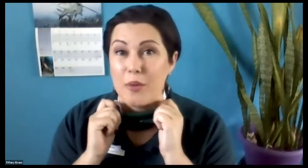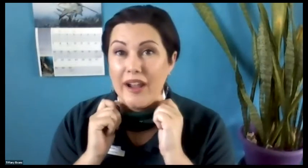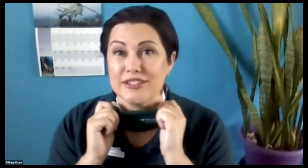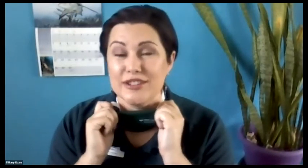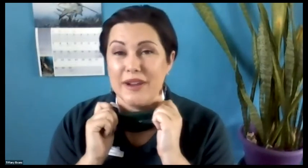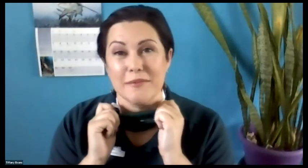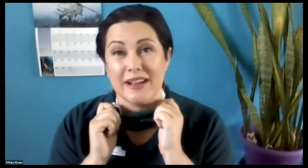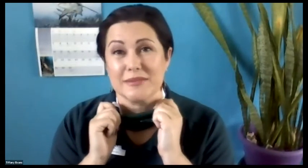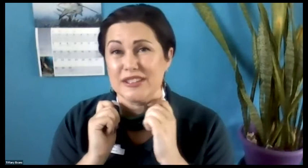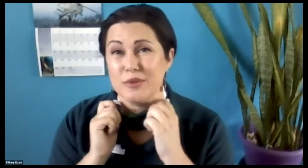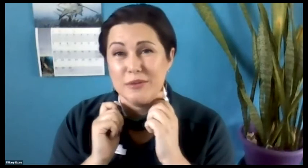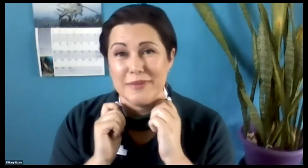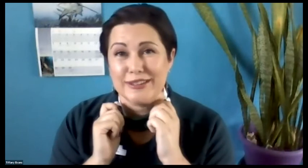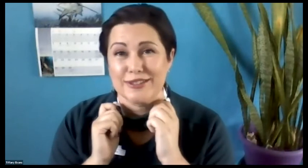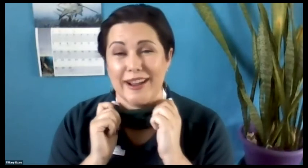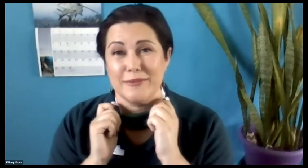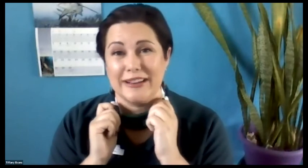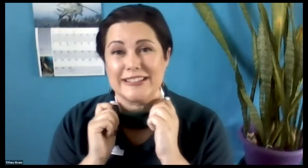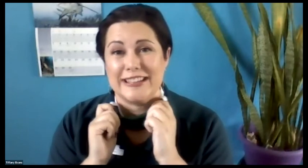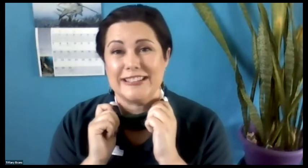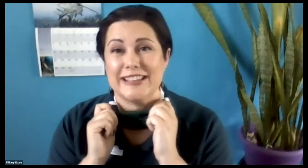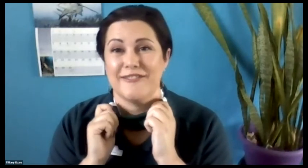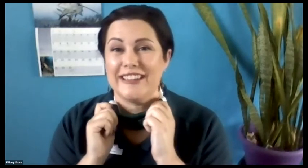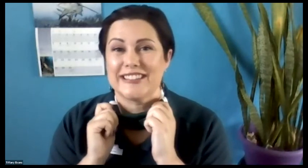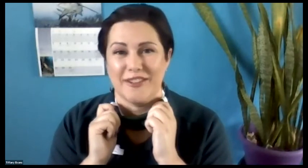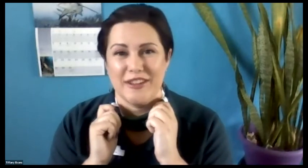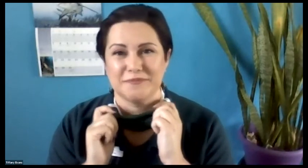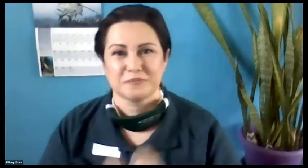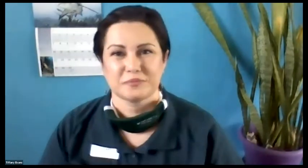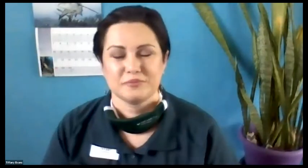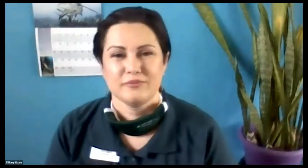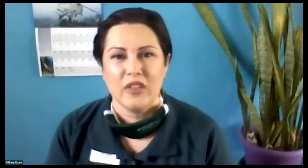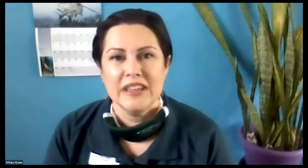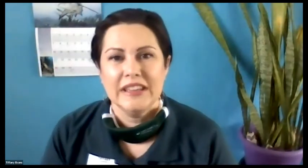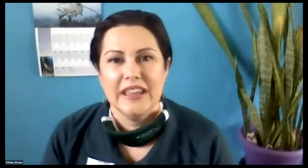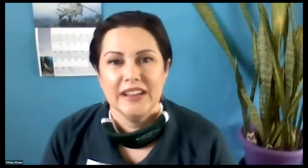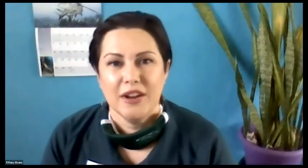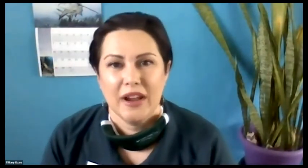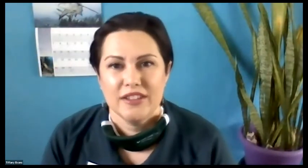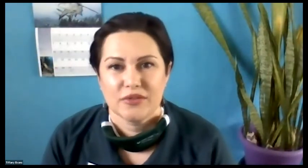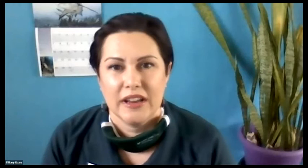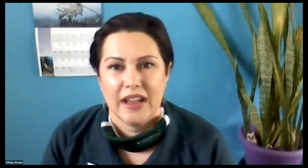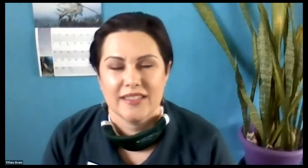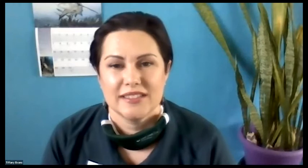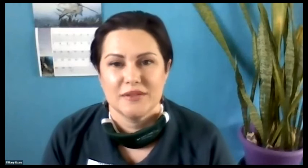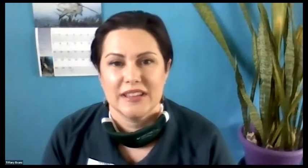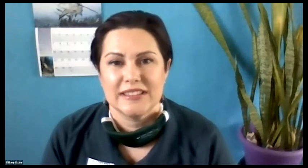to wear a mask because we want to make sure everybody stays safe and healthy. Can I ride the train at the zoo? Is it